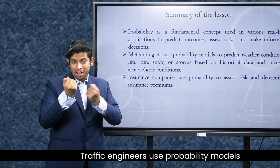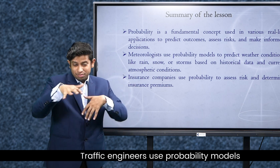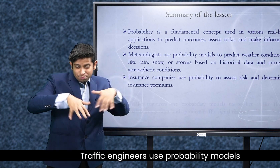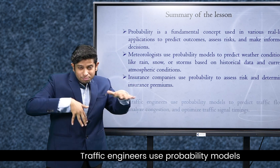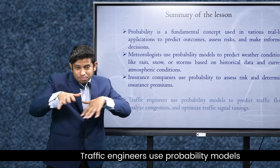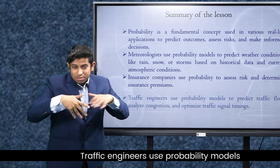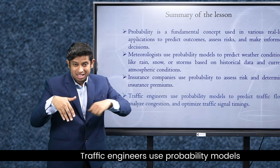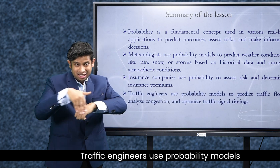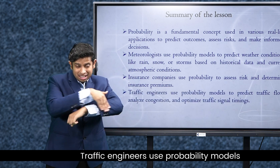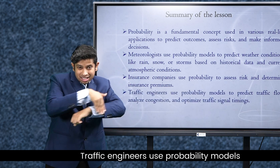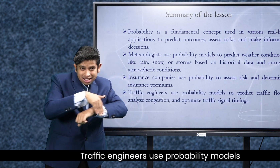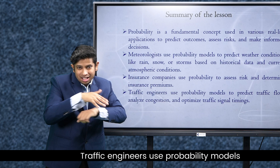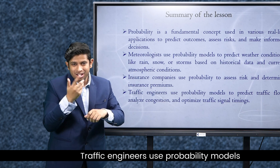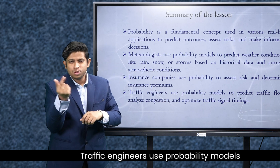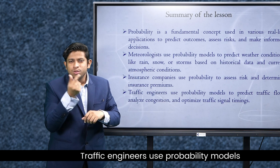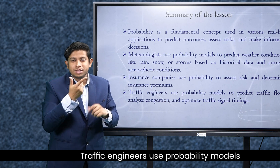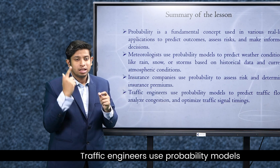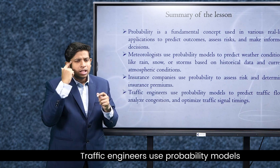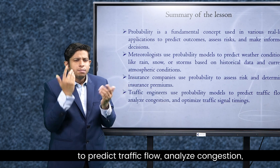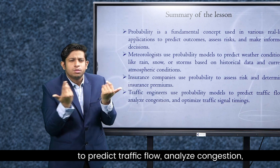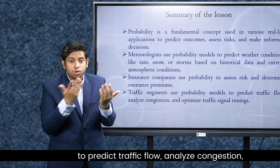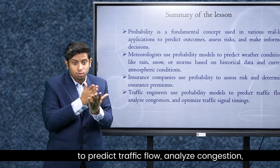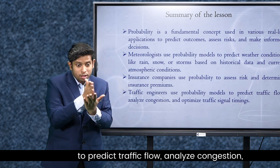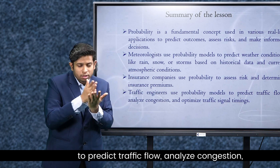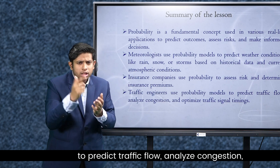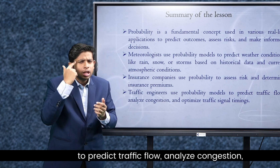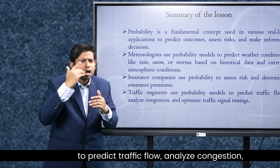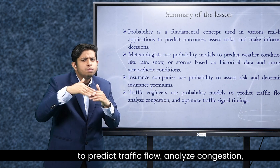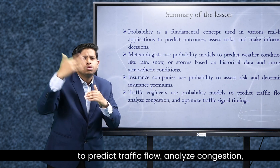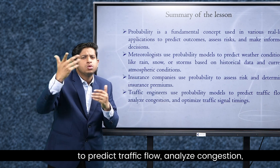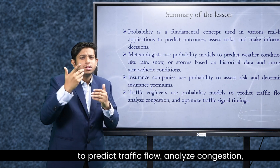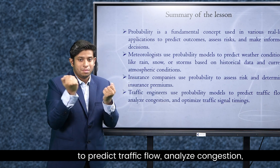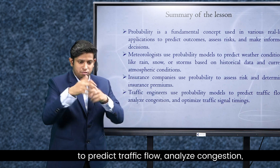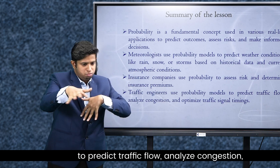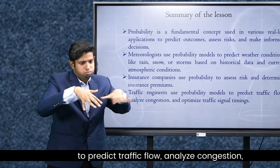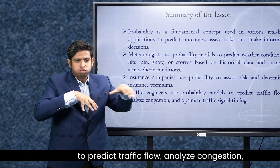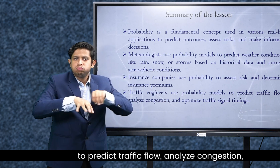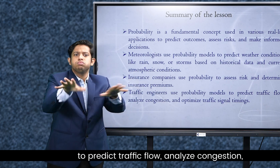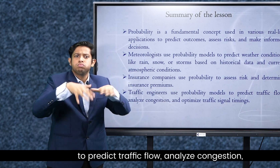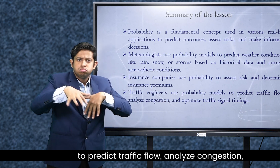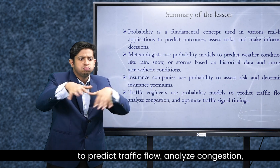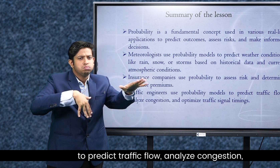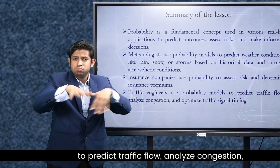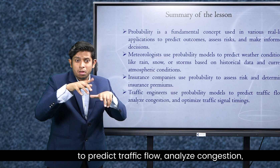Traffic engineers use probability models to predict traffic flow, analyze congestion,